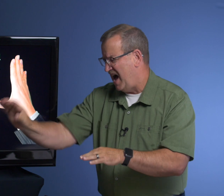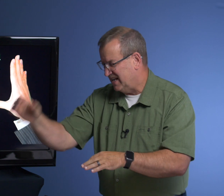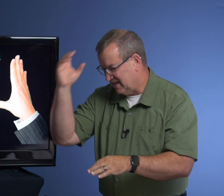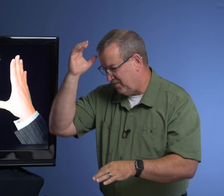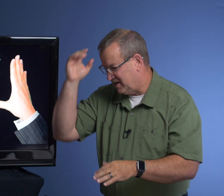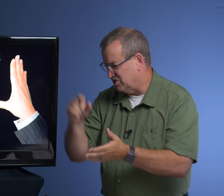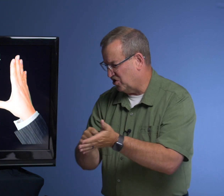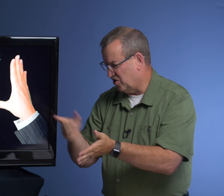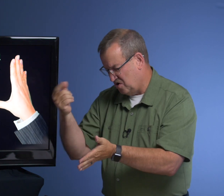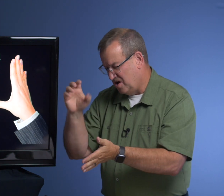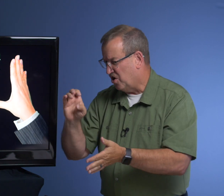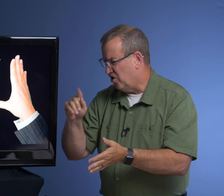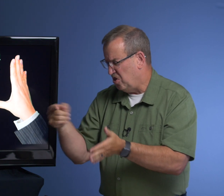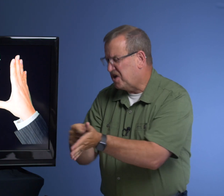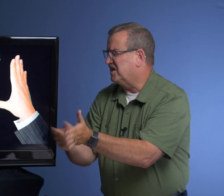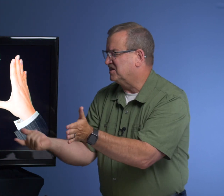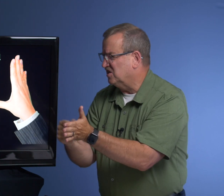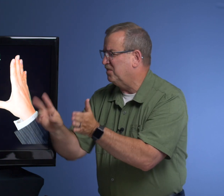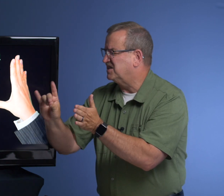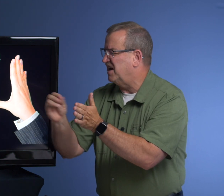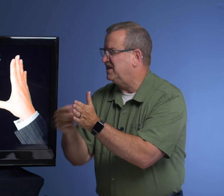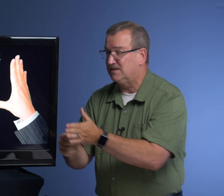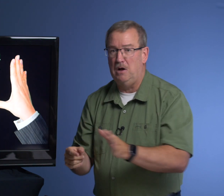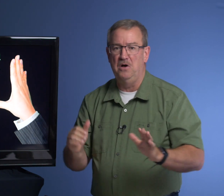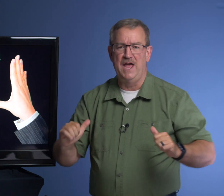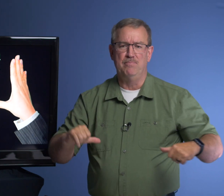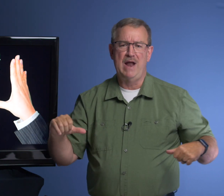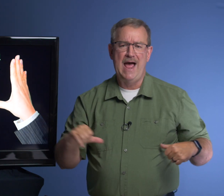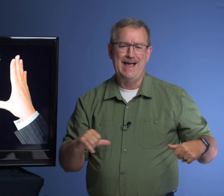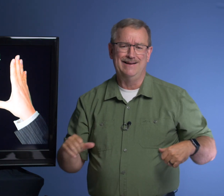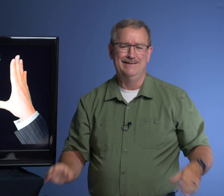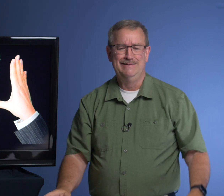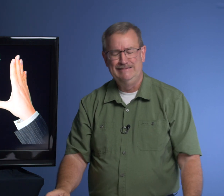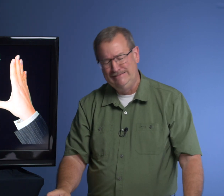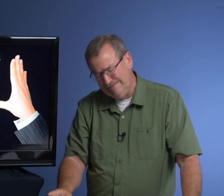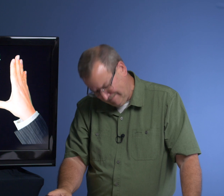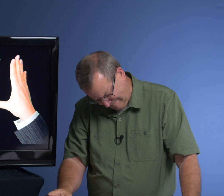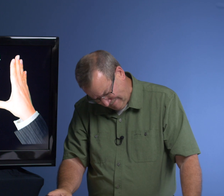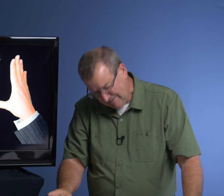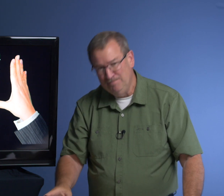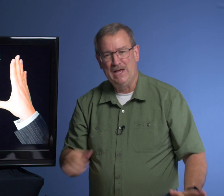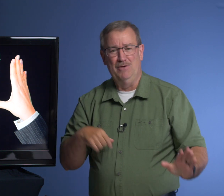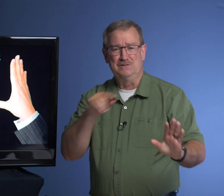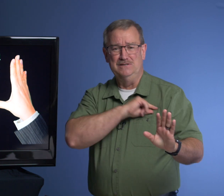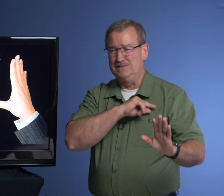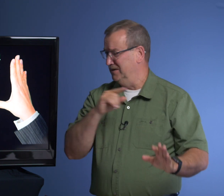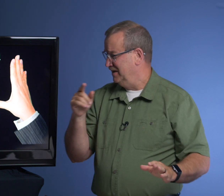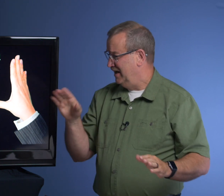I said to my cousin Earl, look at this. There's my 70 cents. Oh, and I bragged. I was guilty of